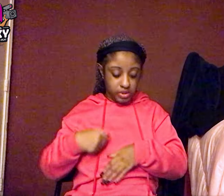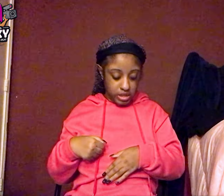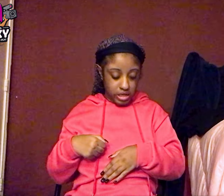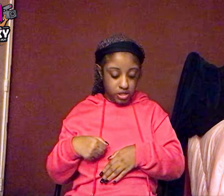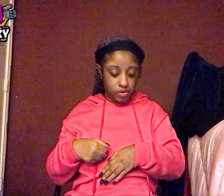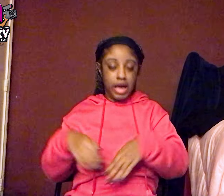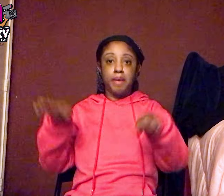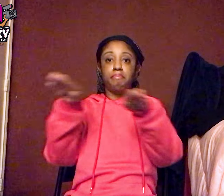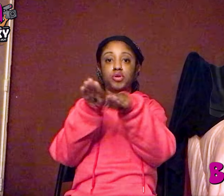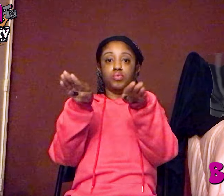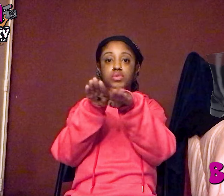Then you have boots.